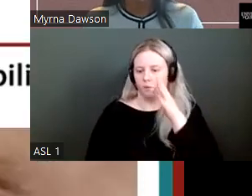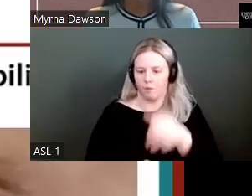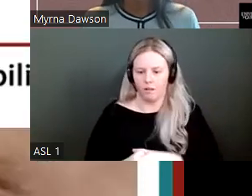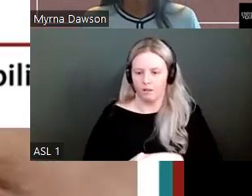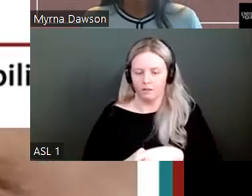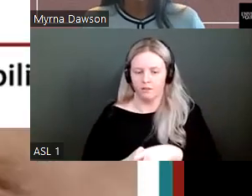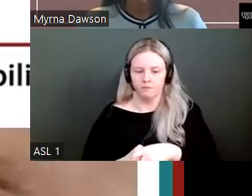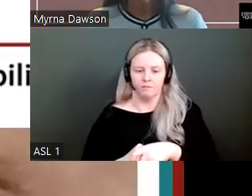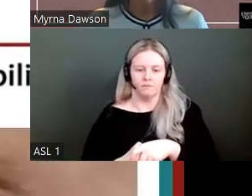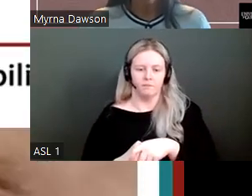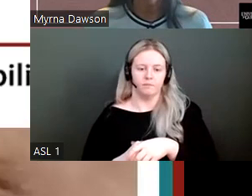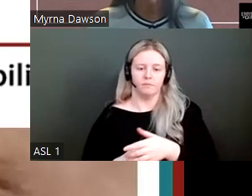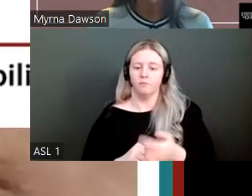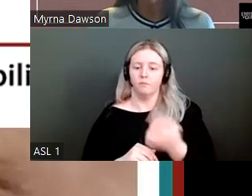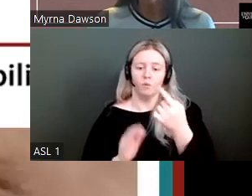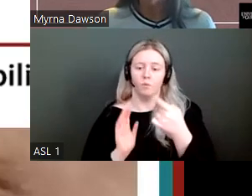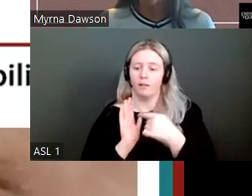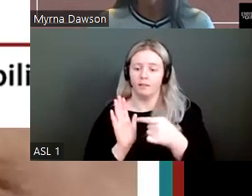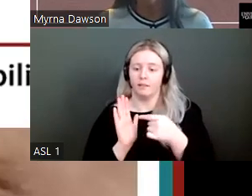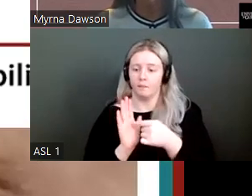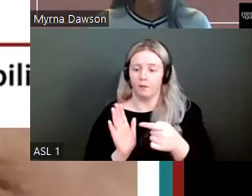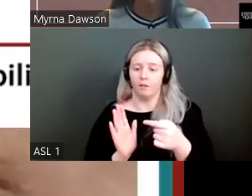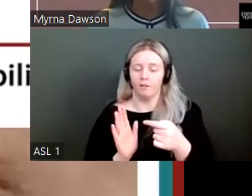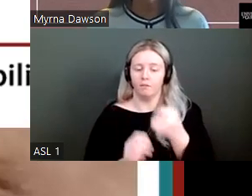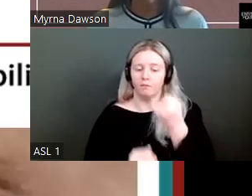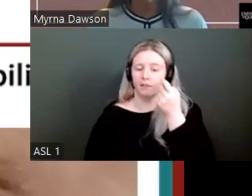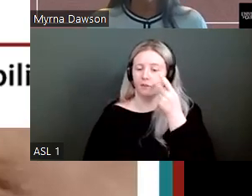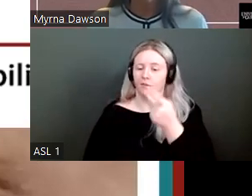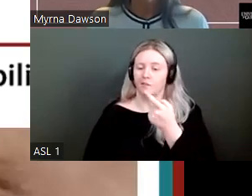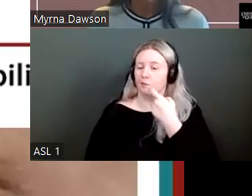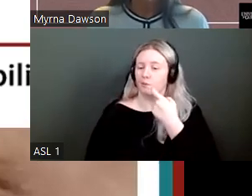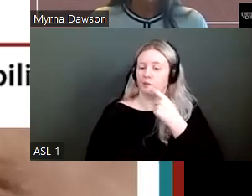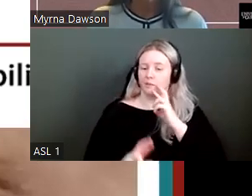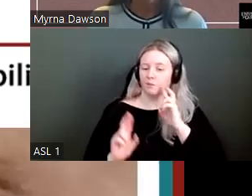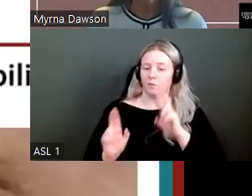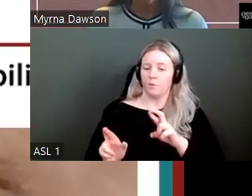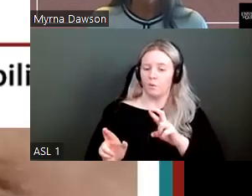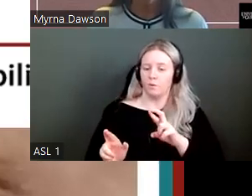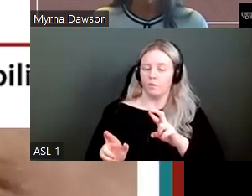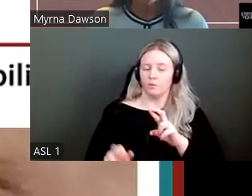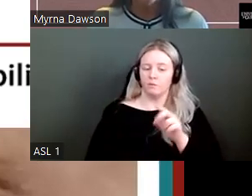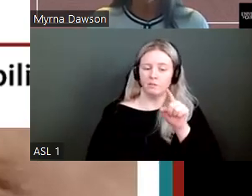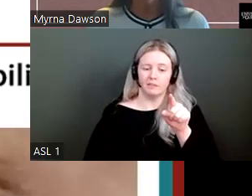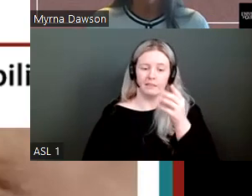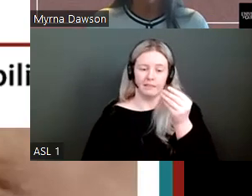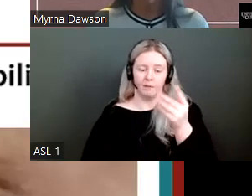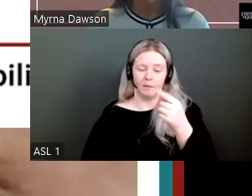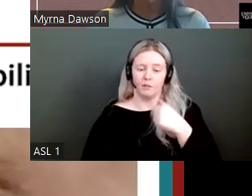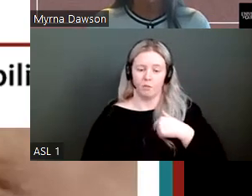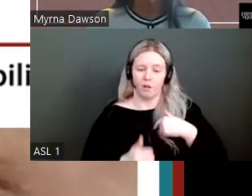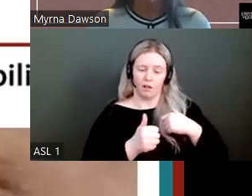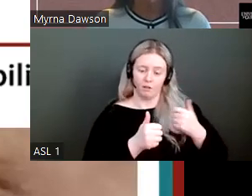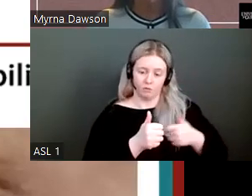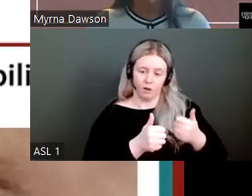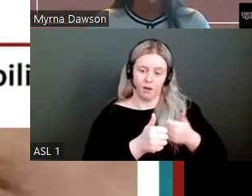And just as one example that you're aware of, if you've seen our most recent report, while this information is not tracked